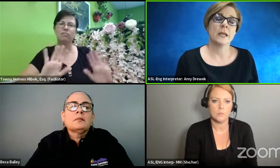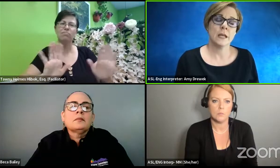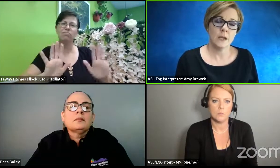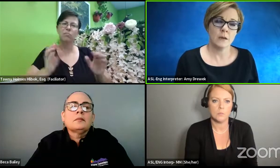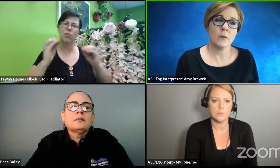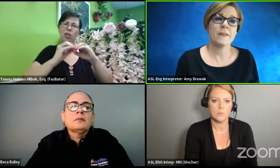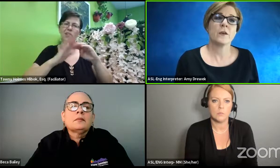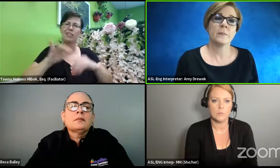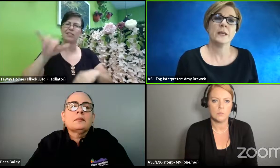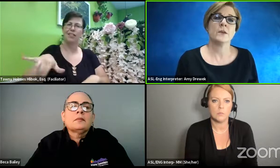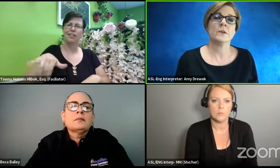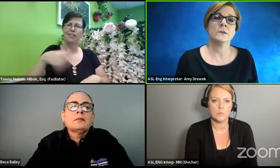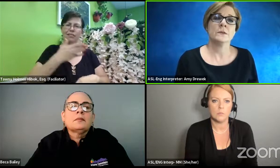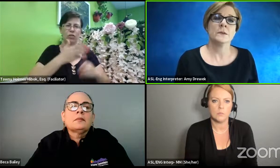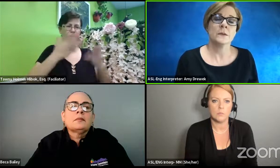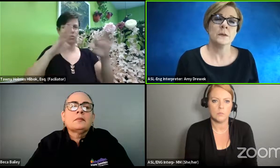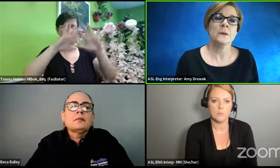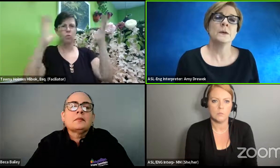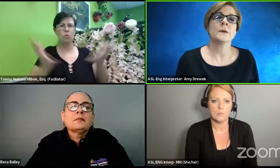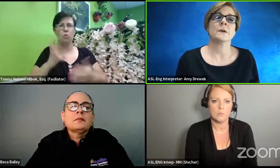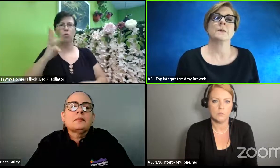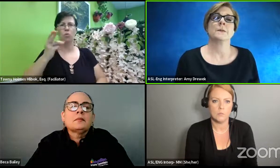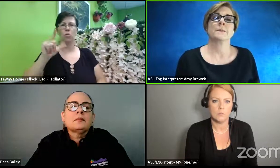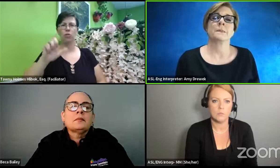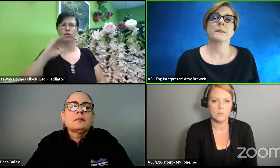with their peers,